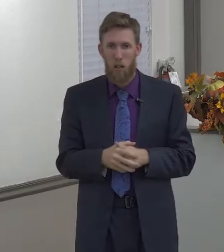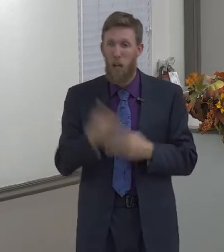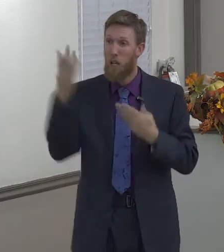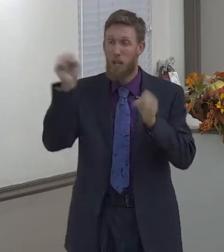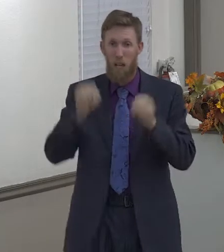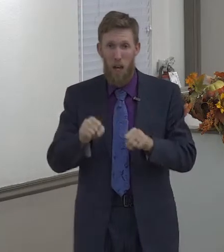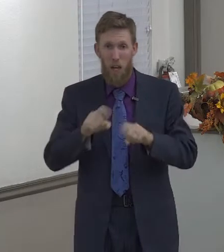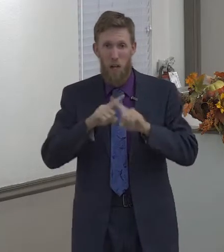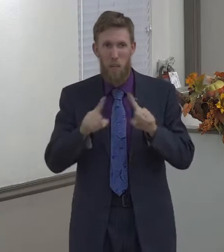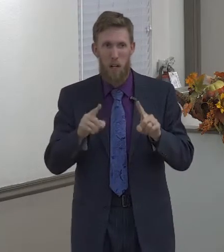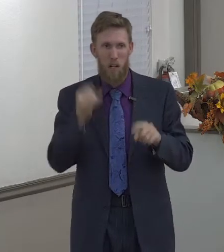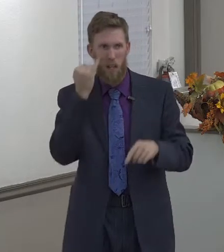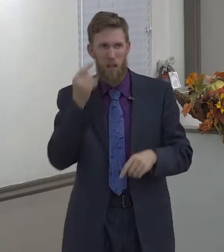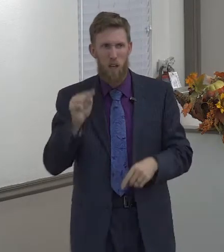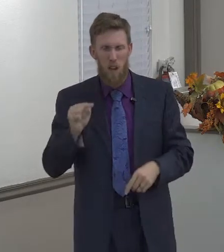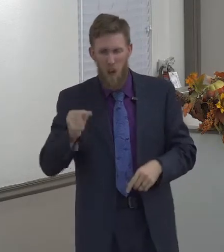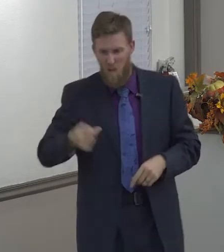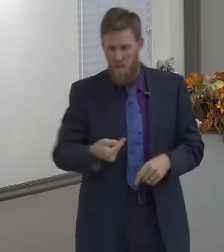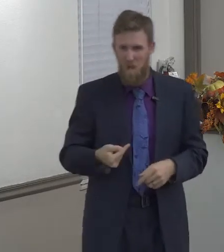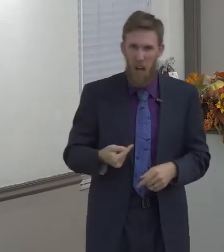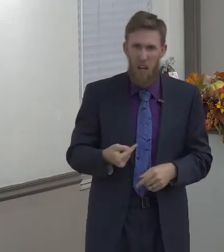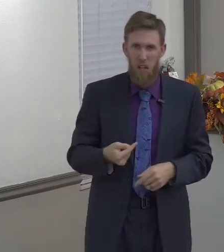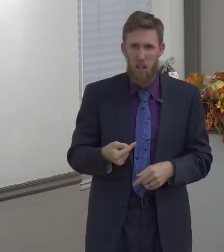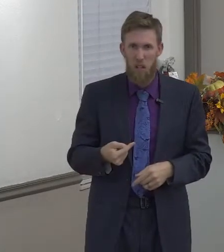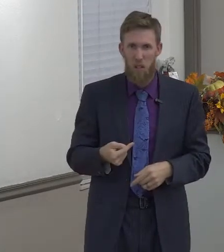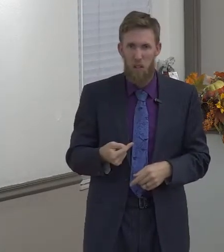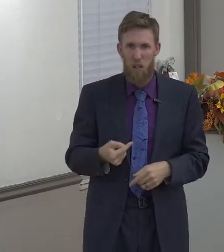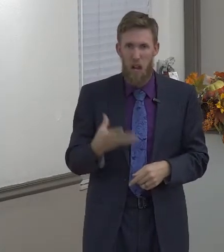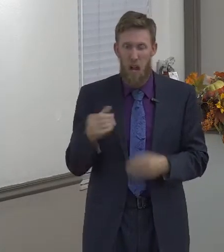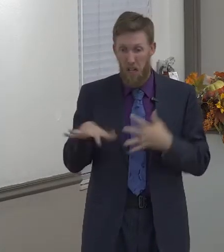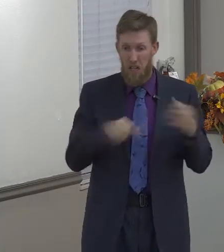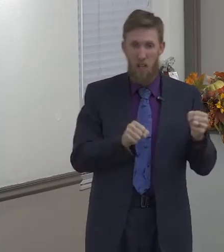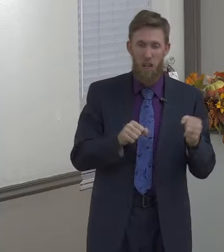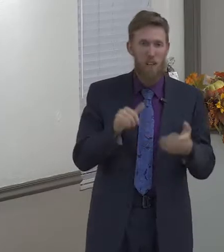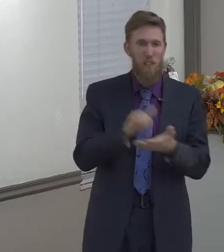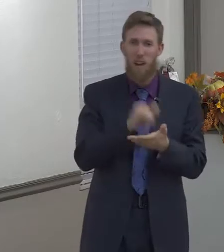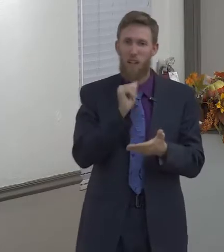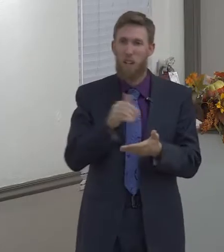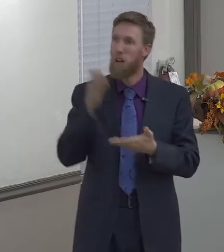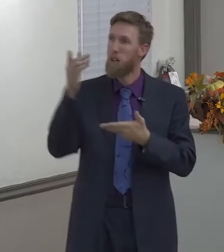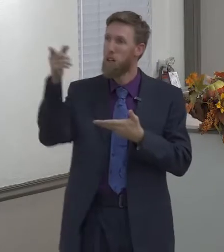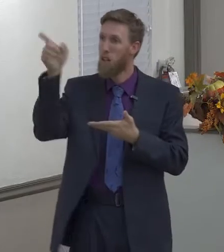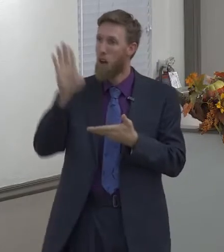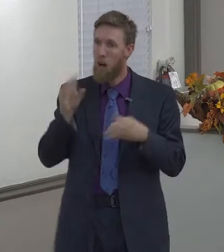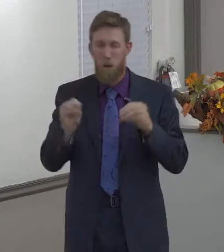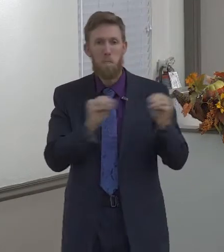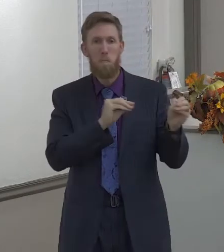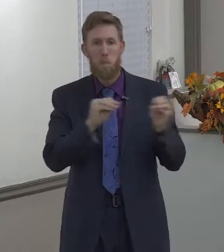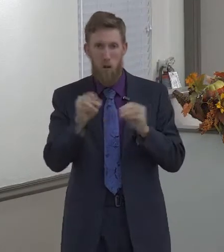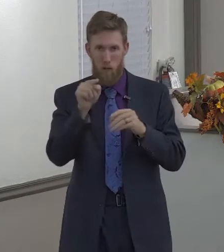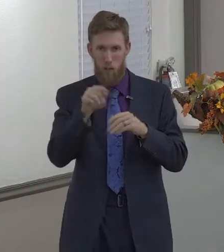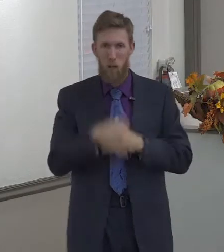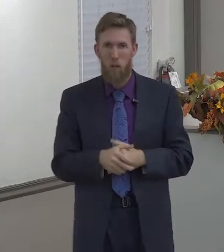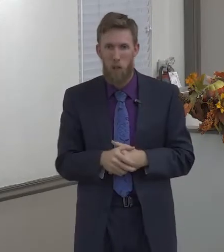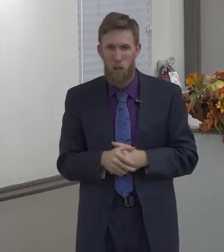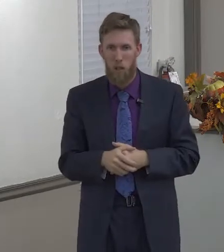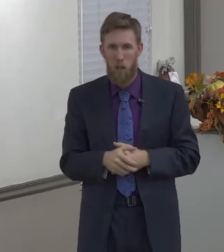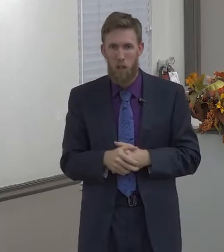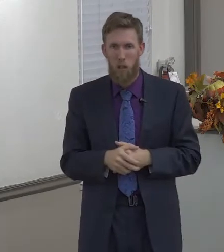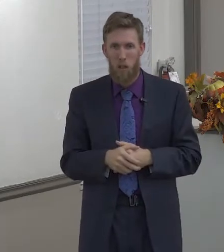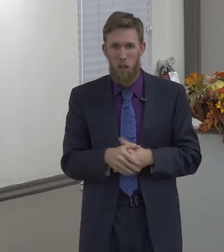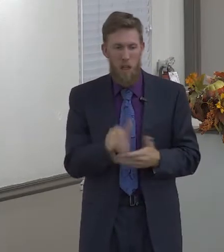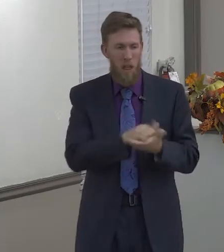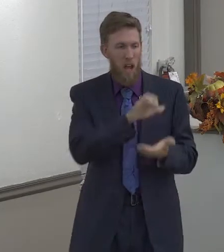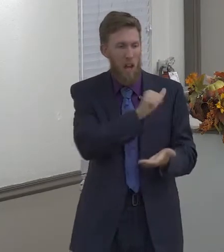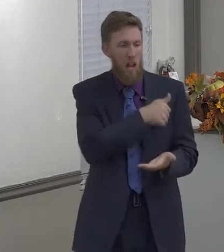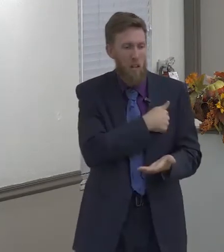they've got a spirit of unforgiveness. They're going to deal with bitterness. But not only do they harm themselves when they do